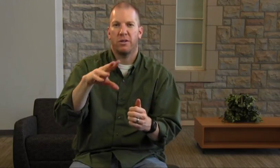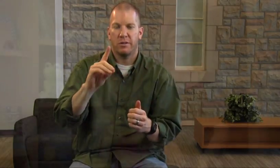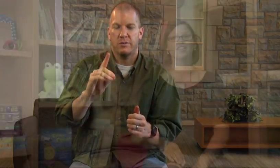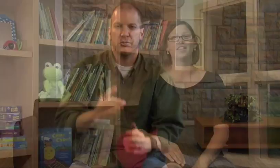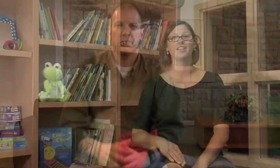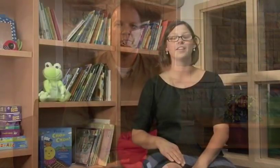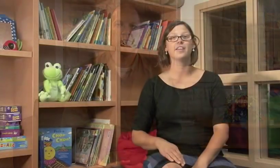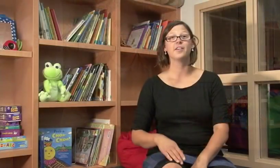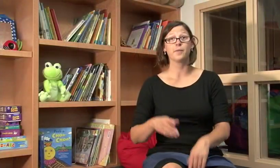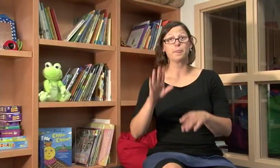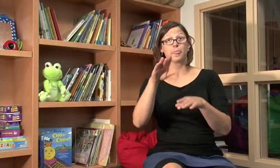child.